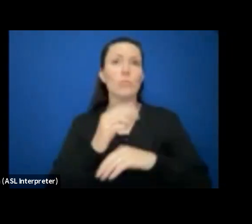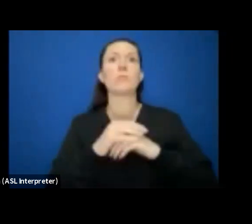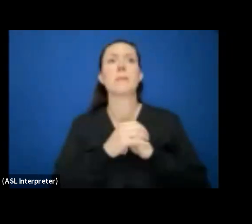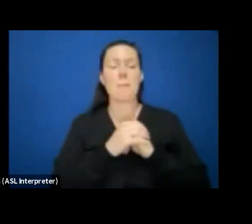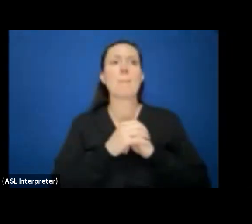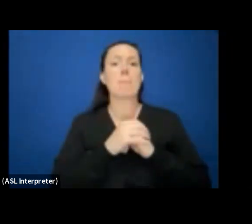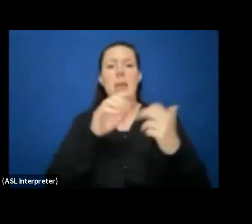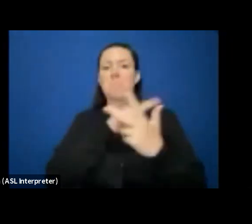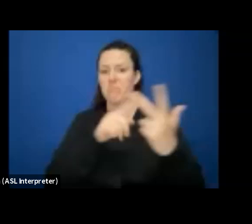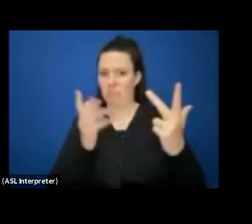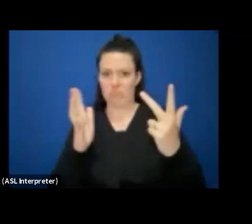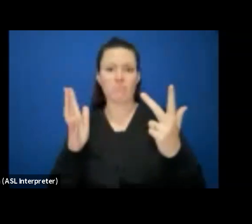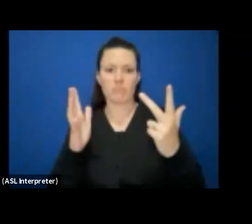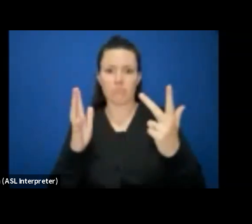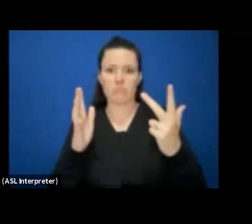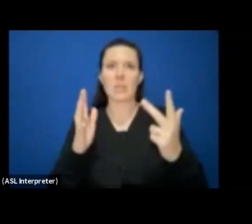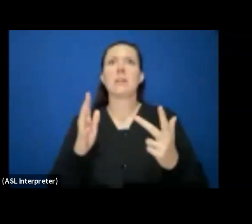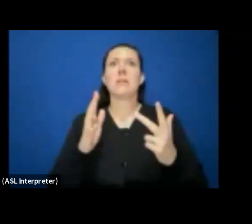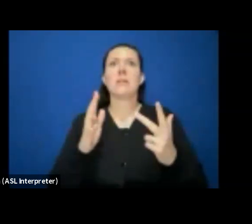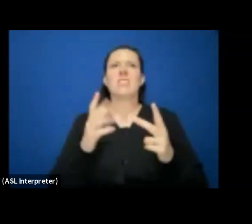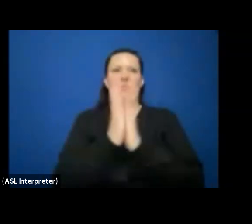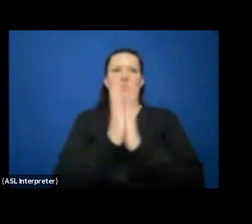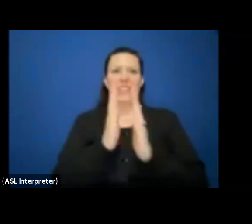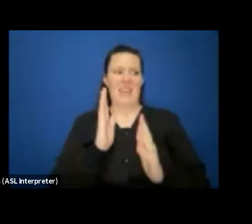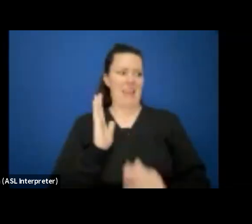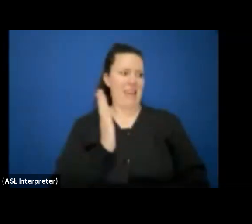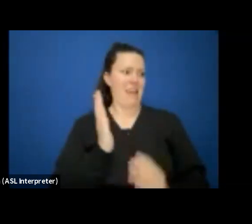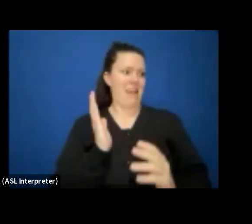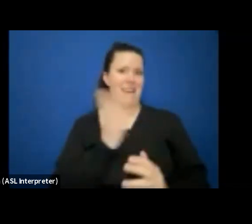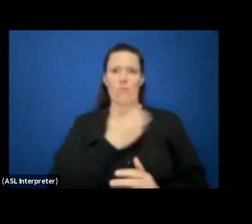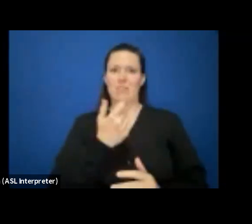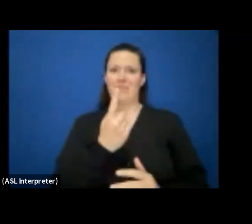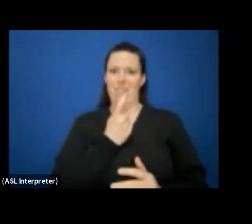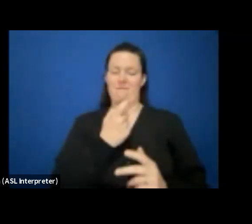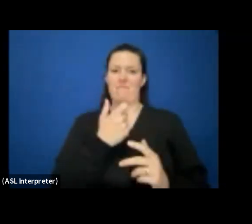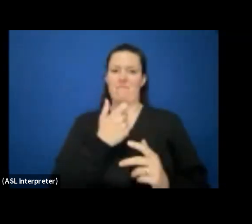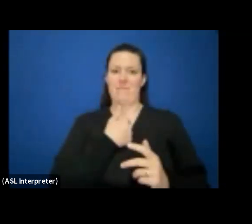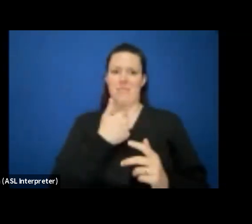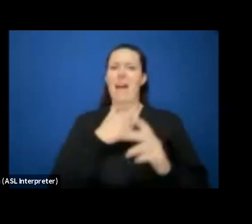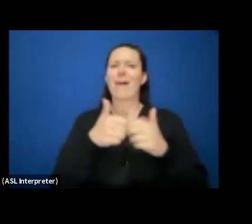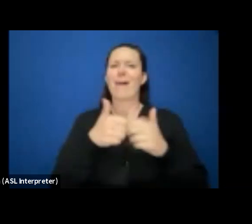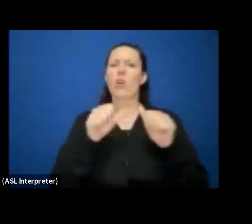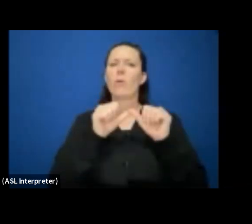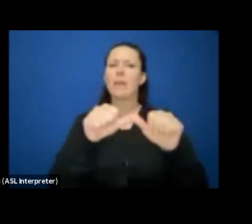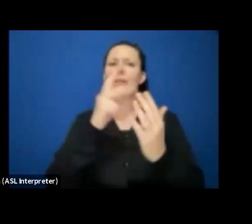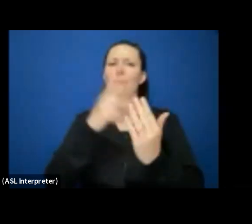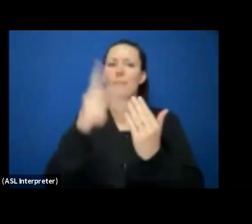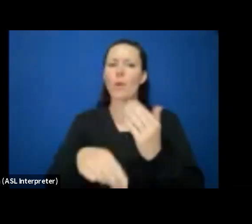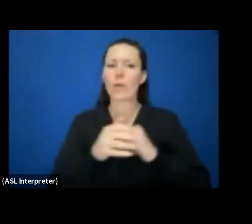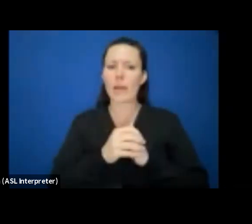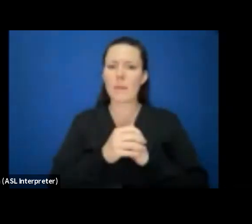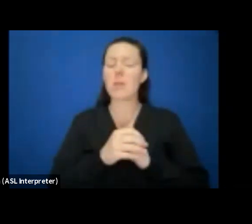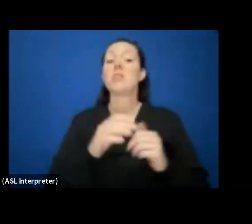So we went, how can we do it? How can we sustain the program? So what we did was really work with the city,